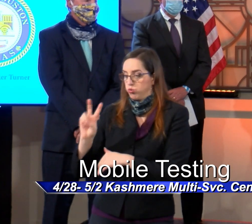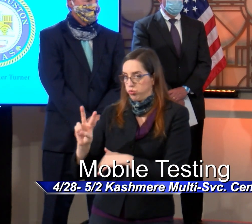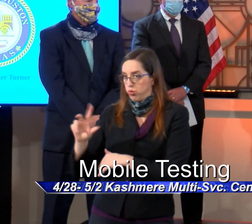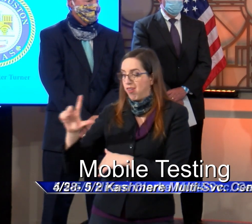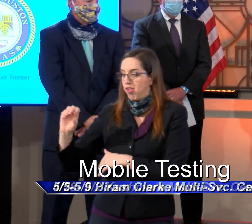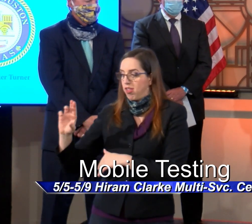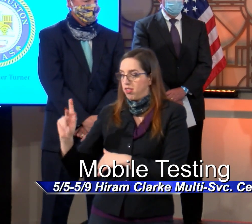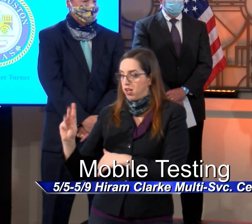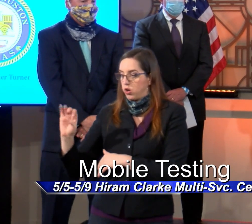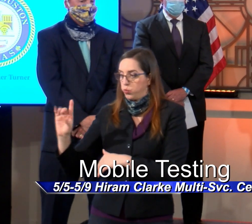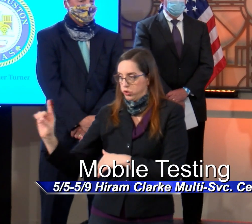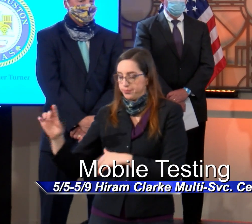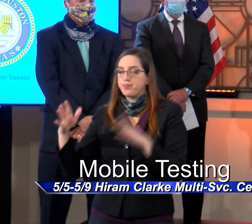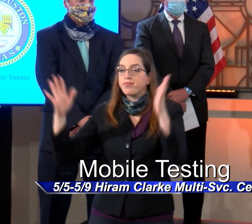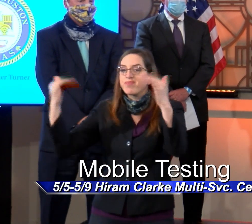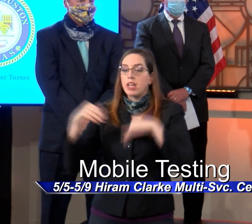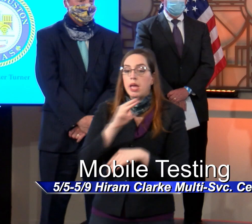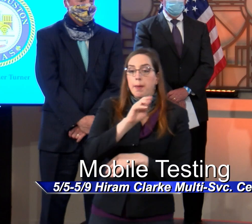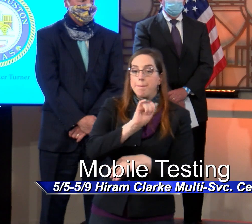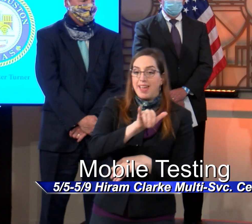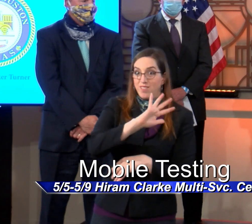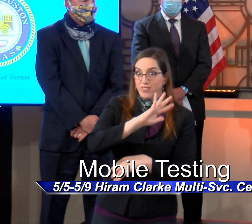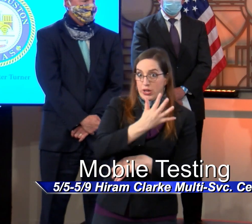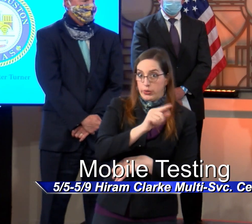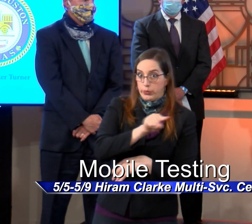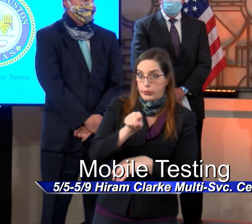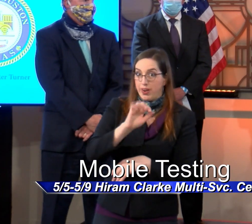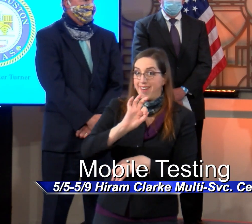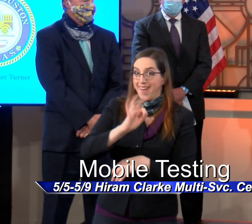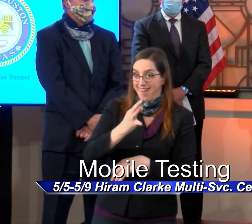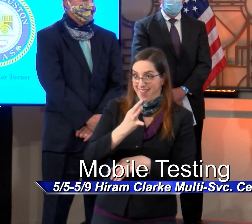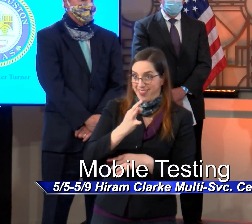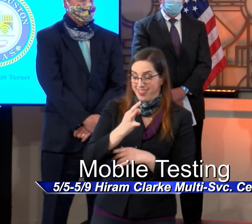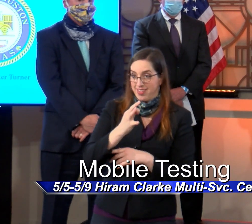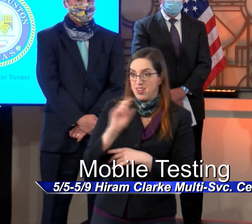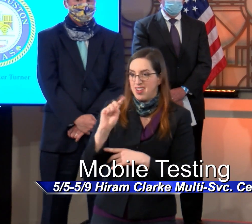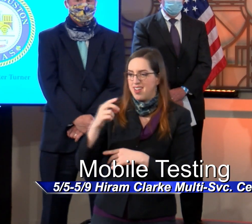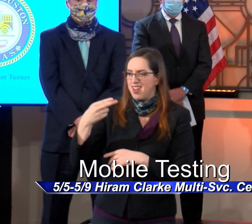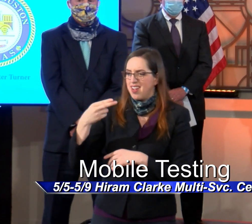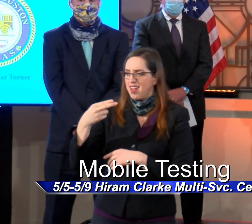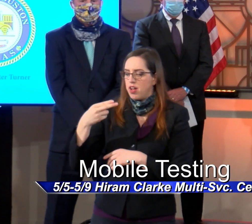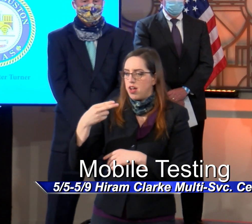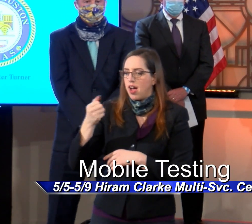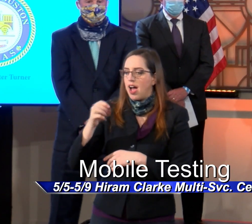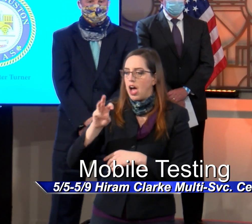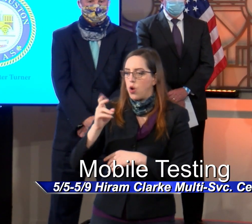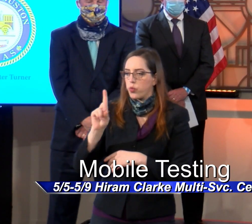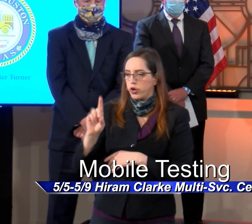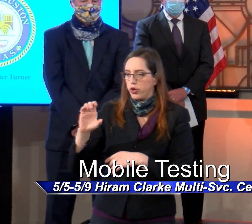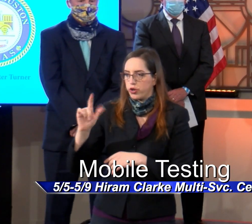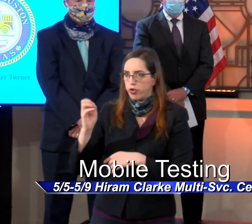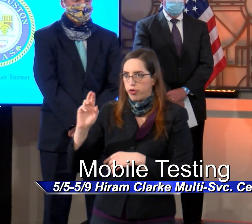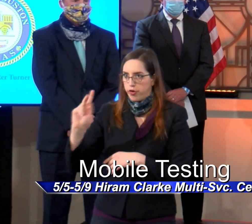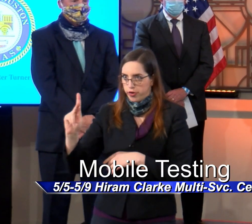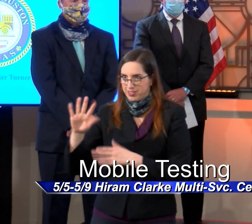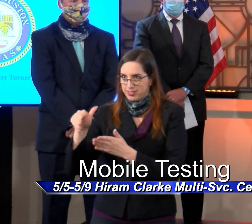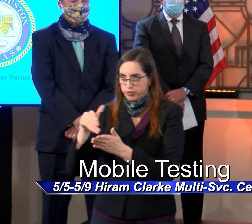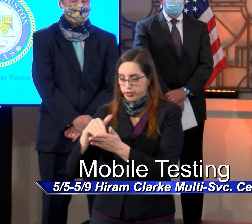Drive. May 5th through the 9th, we will be at the Hiram Clarke Multi-Service Center